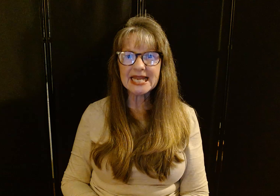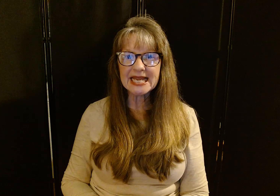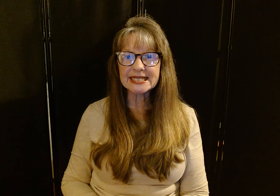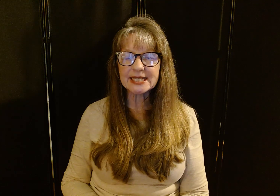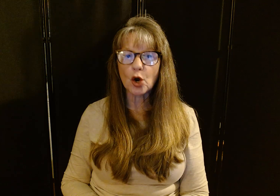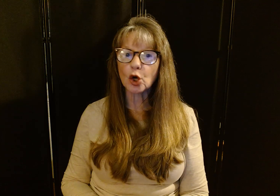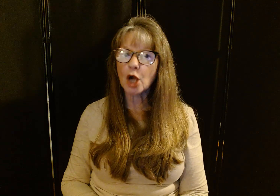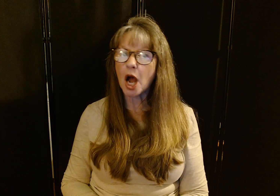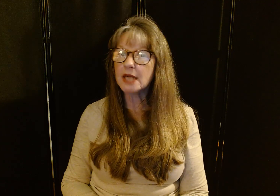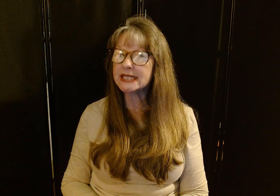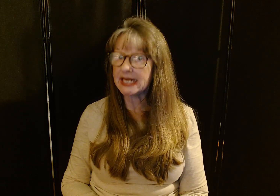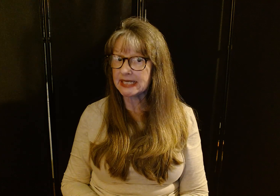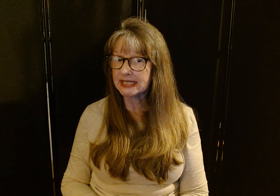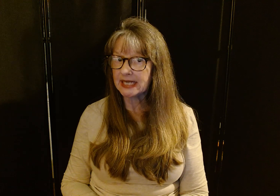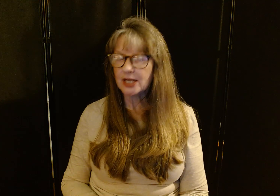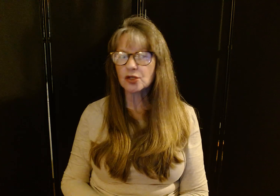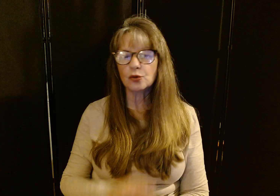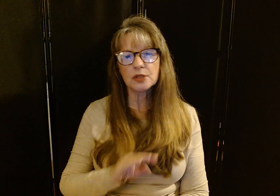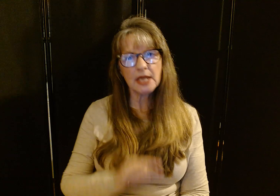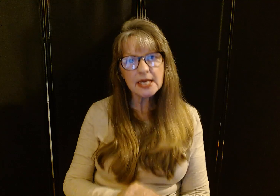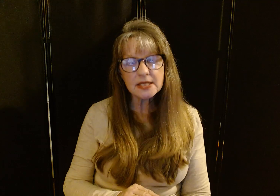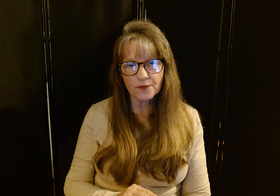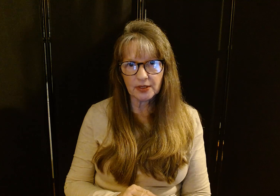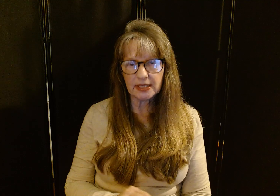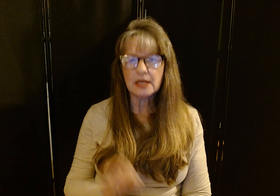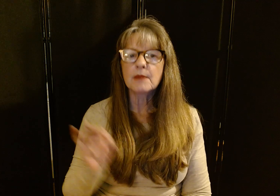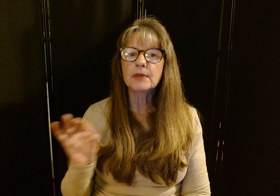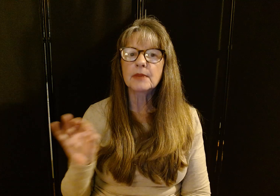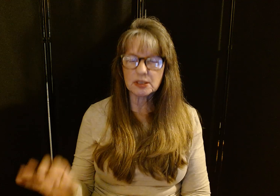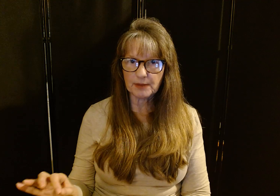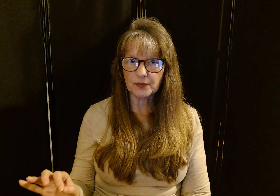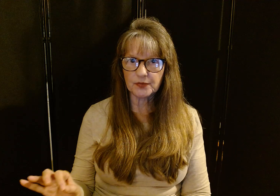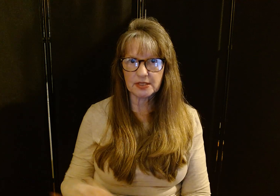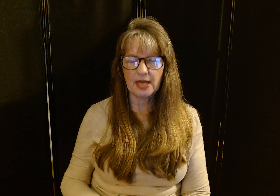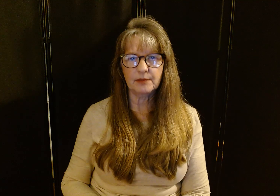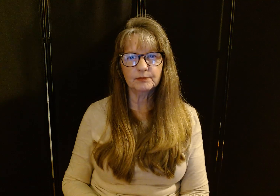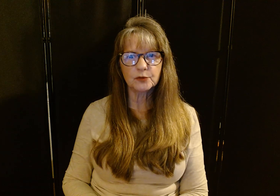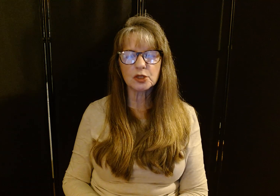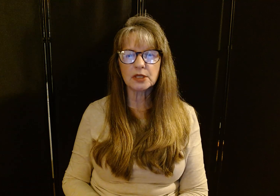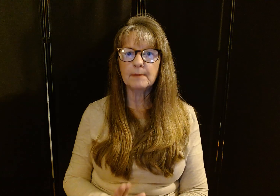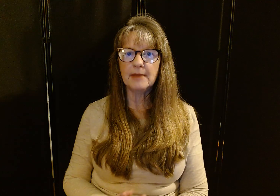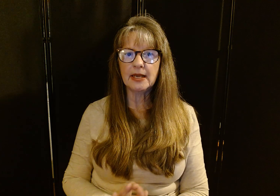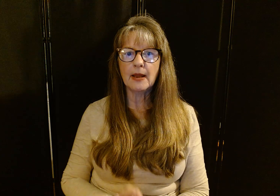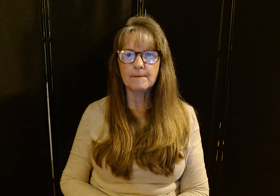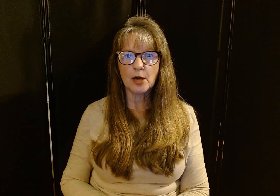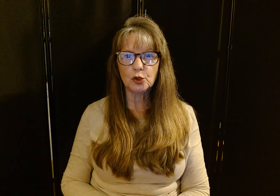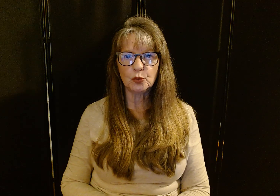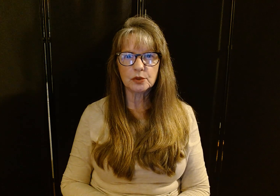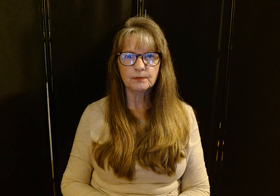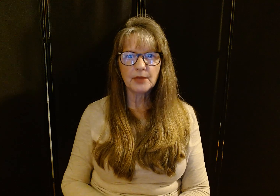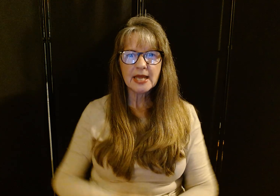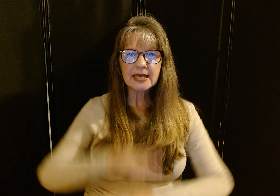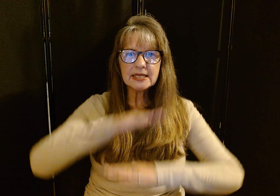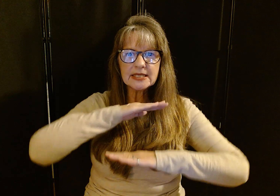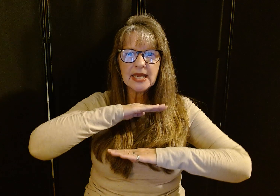Content or content. So you say it differently, but it's spelled the same, just like minute and minute.